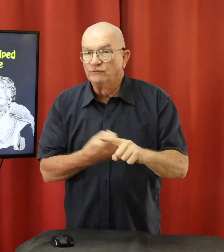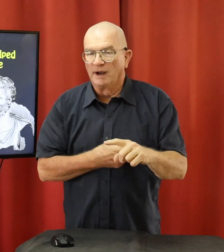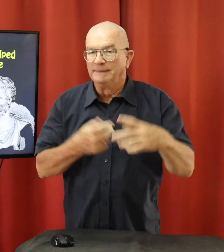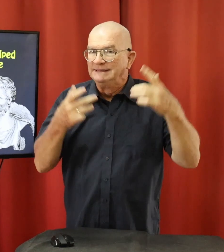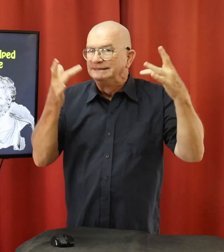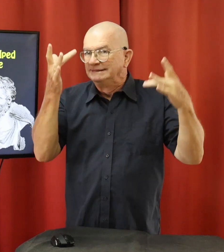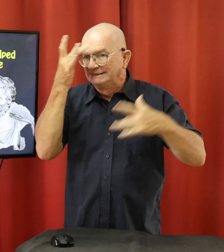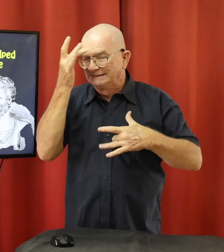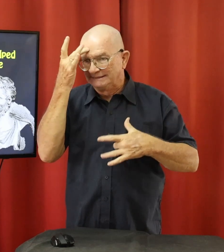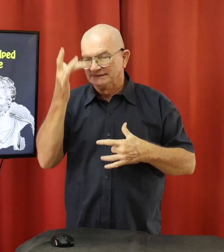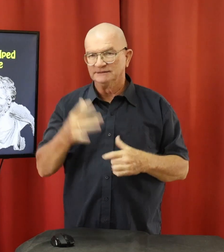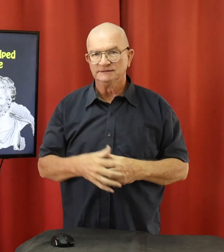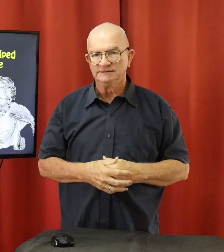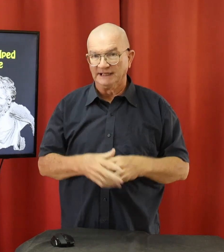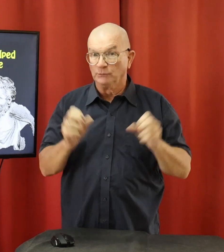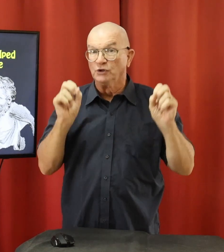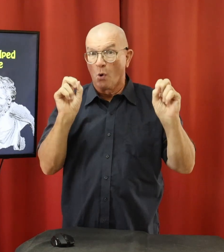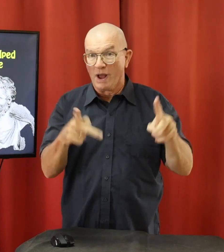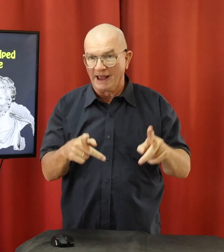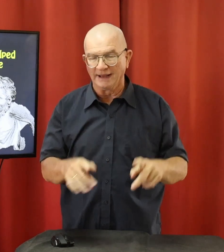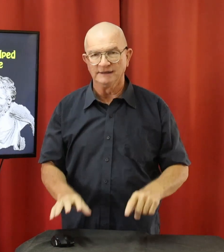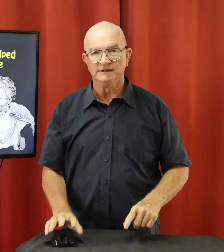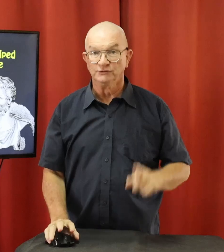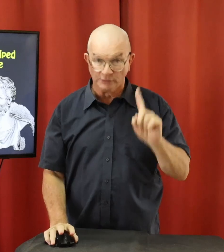So he was healed from his sickness. Okay?